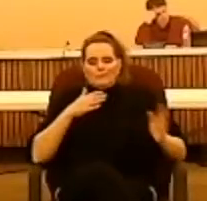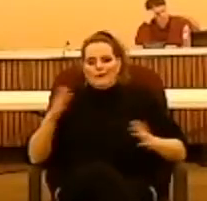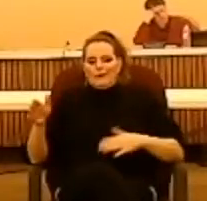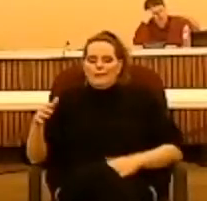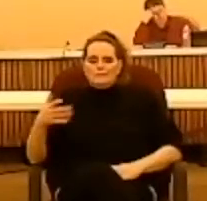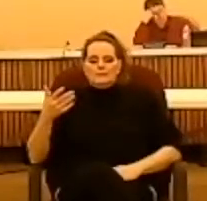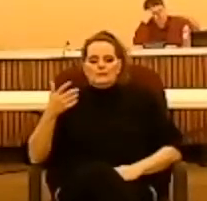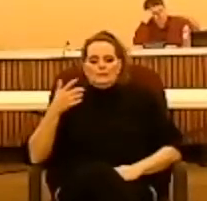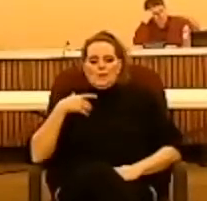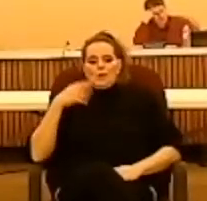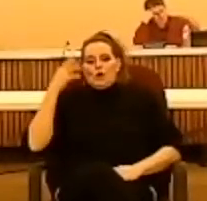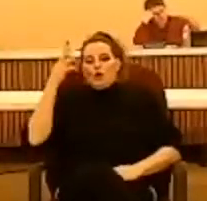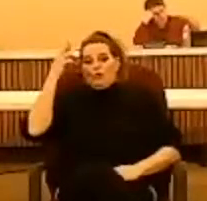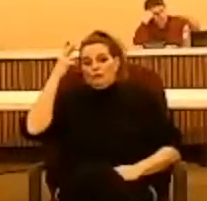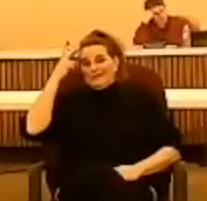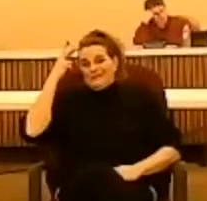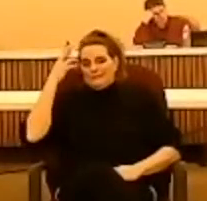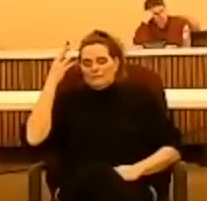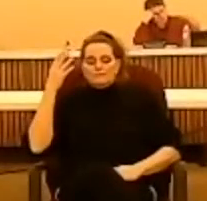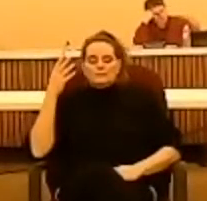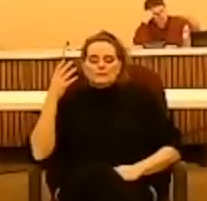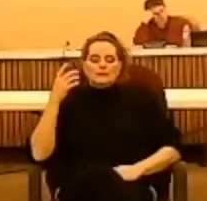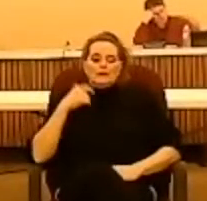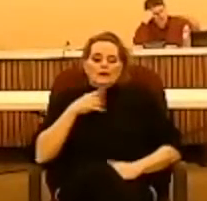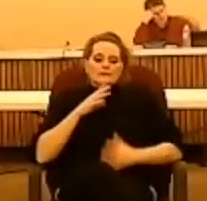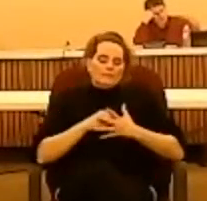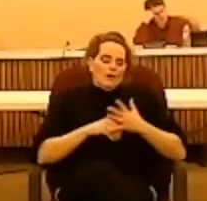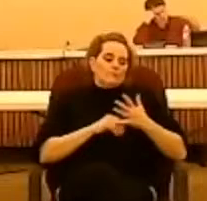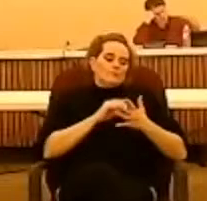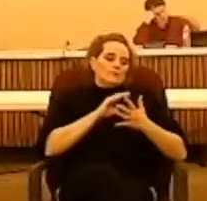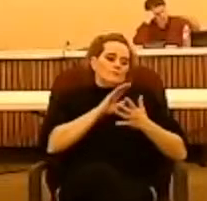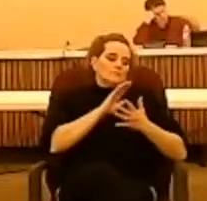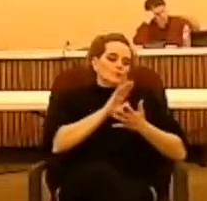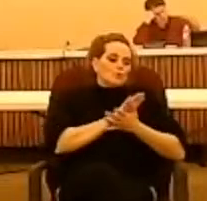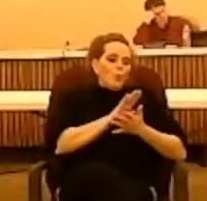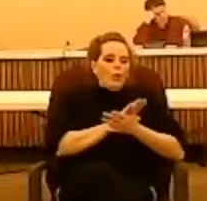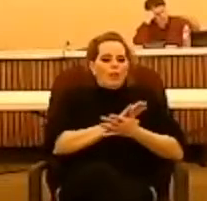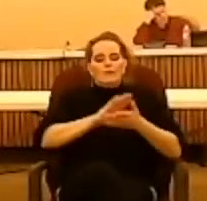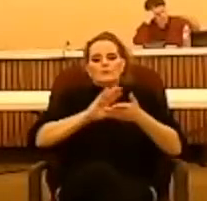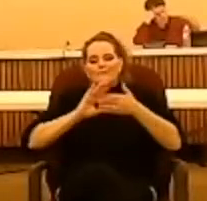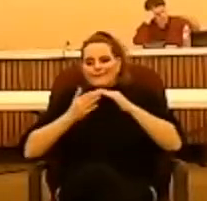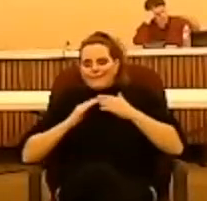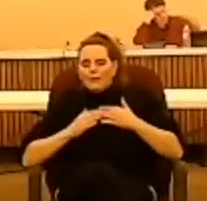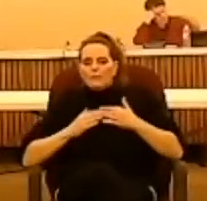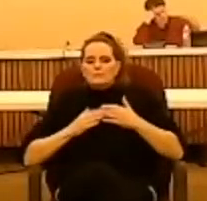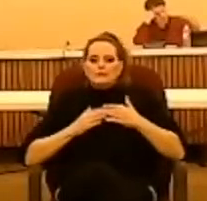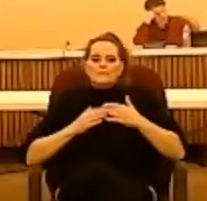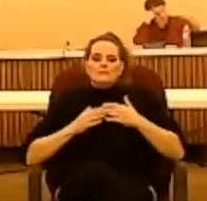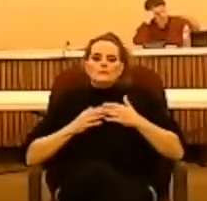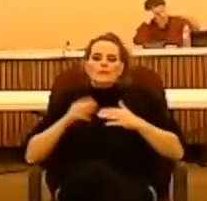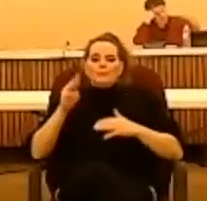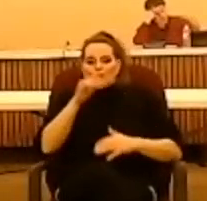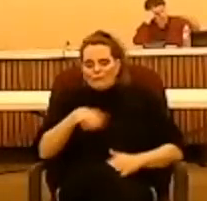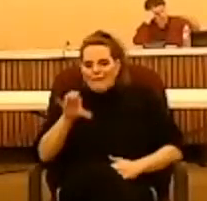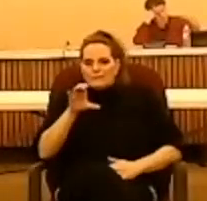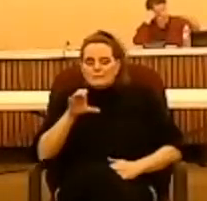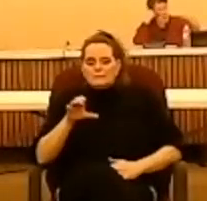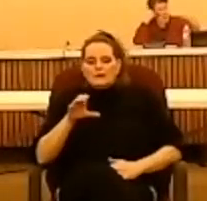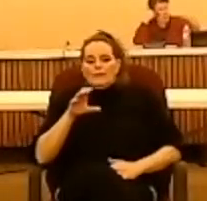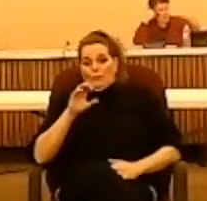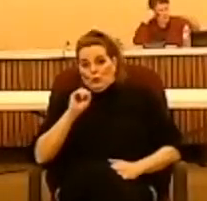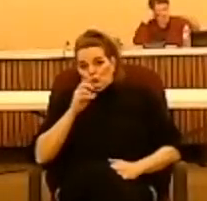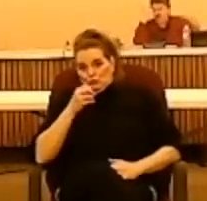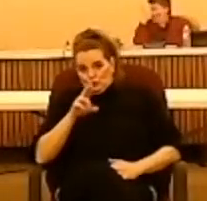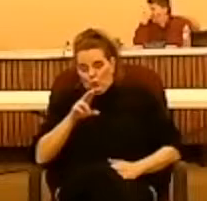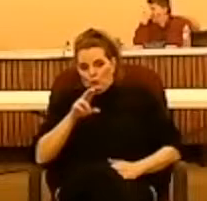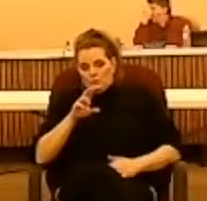it involves the town, the school district, the county, and the solar developer, well, and the property